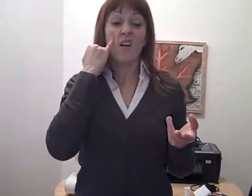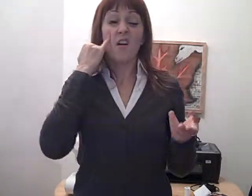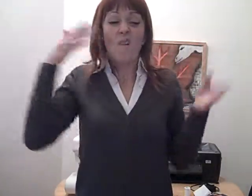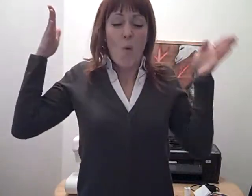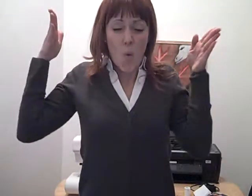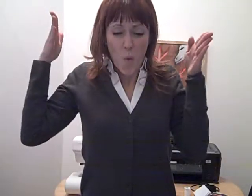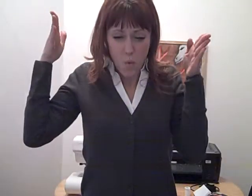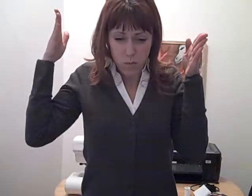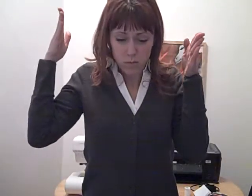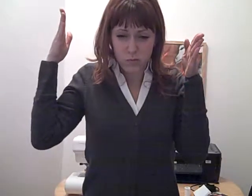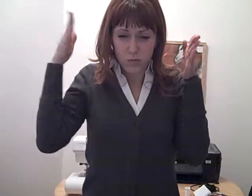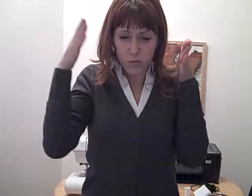as black.